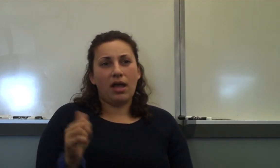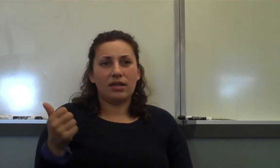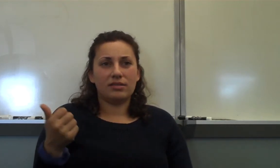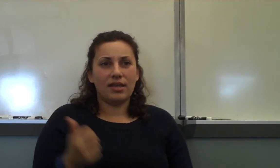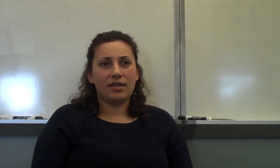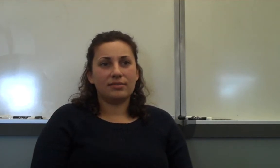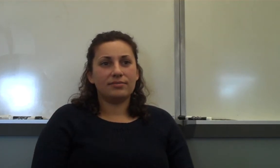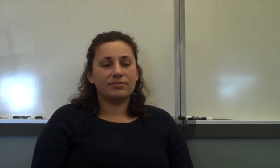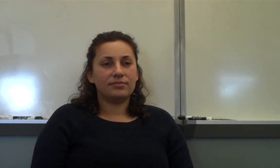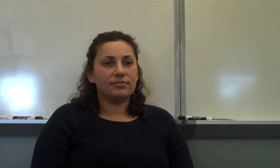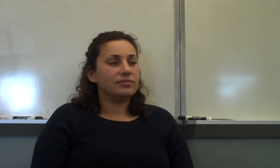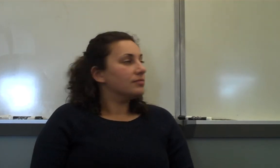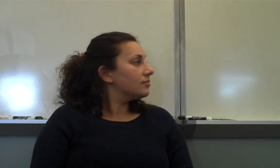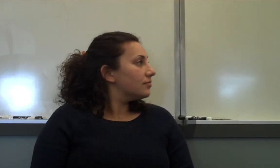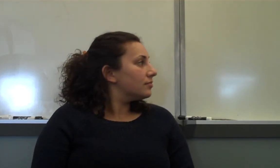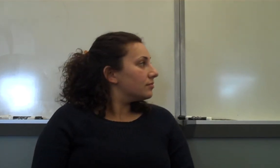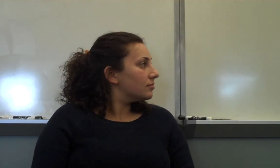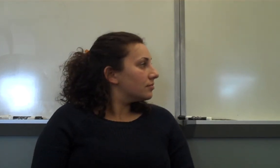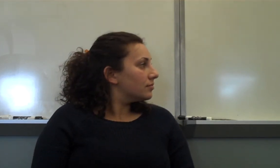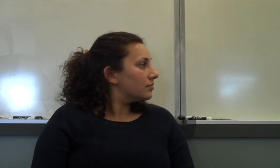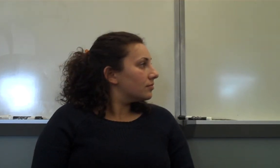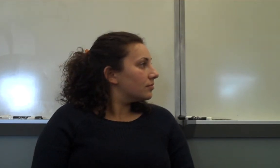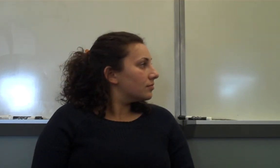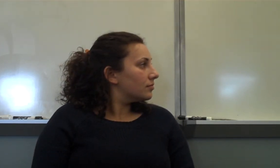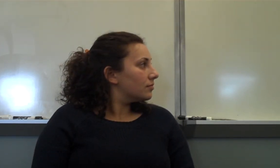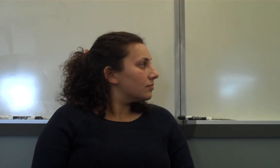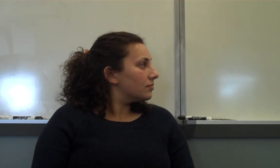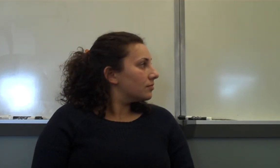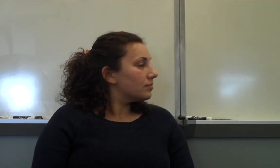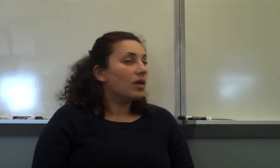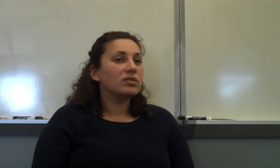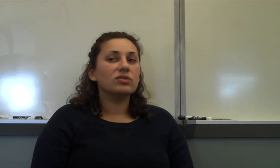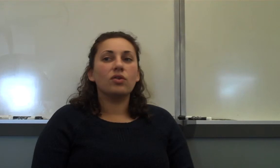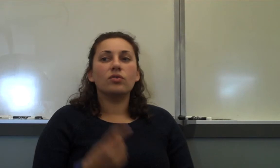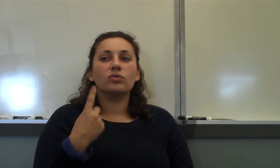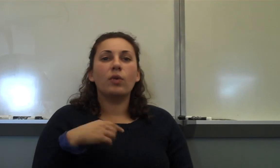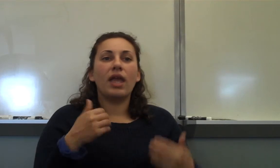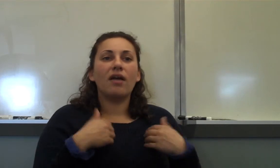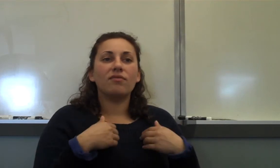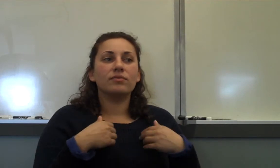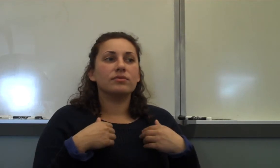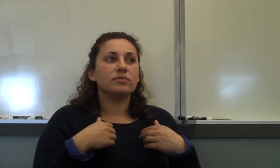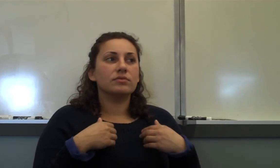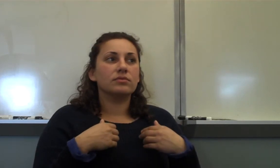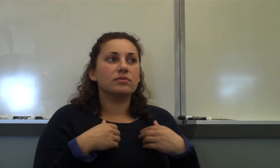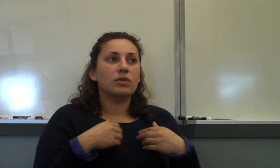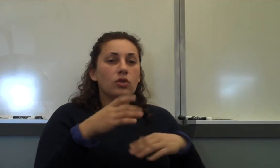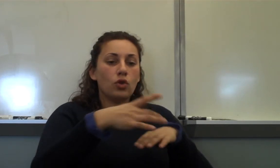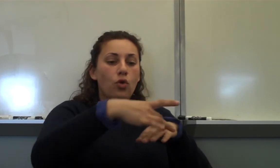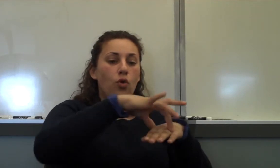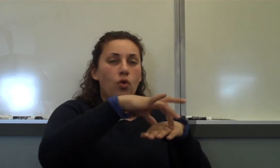So if we have something like this, the Earth-Sun distance is on the average about